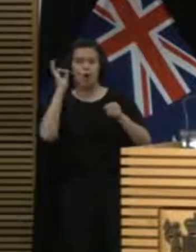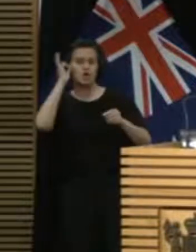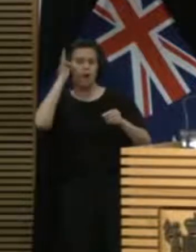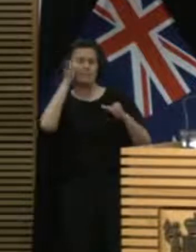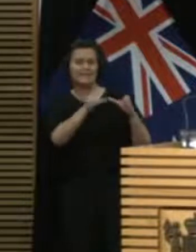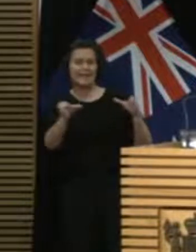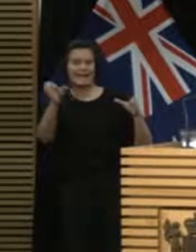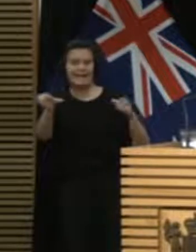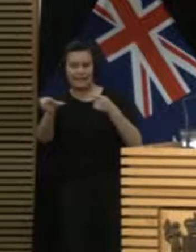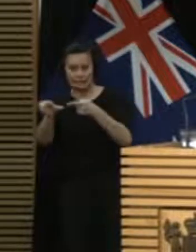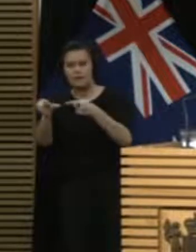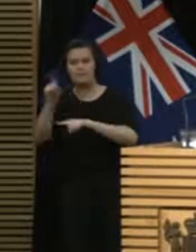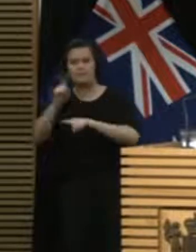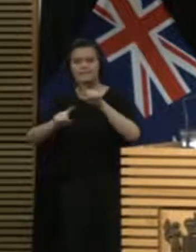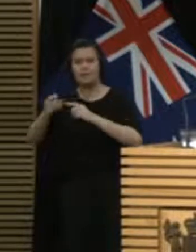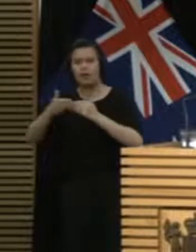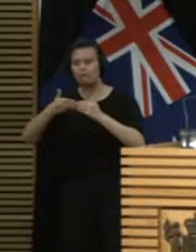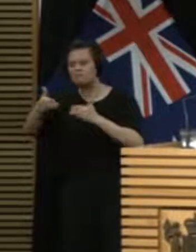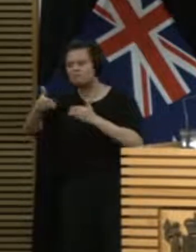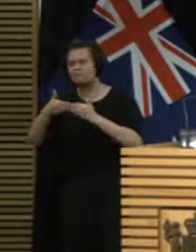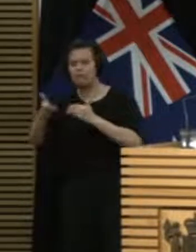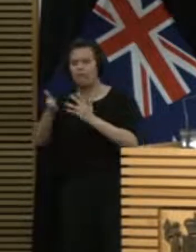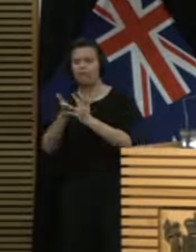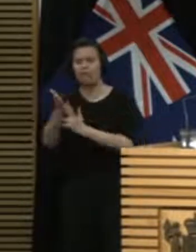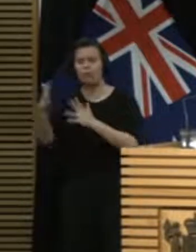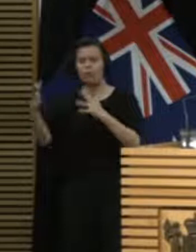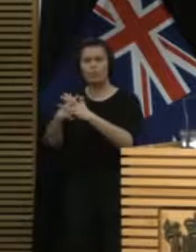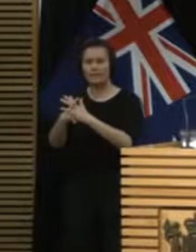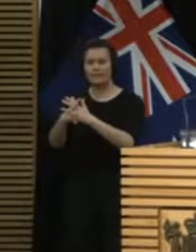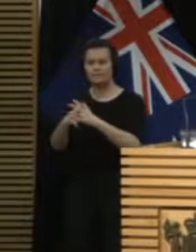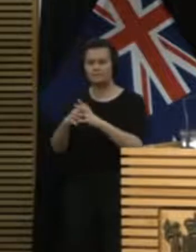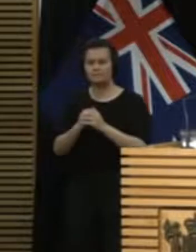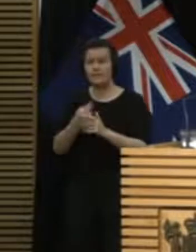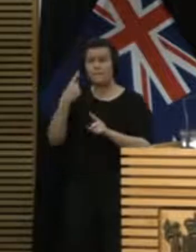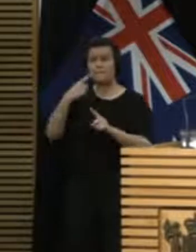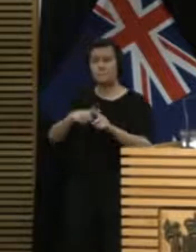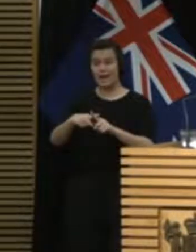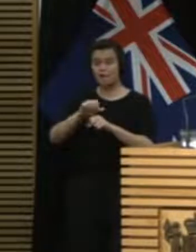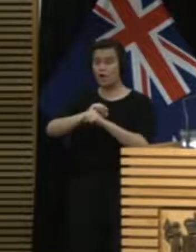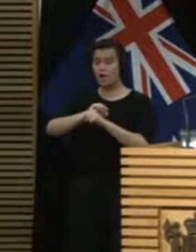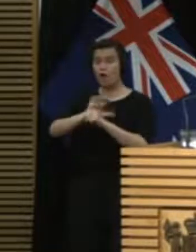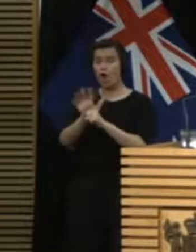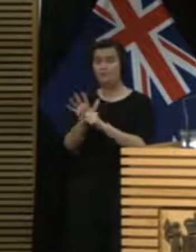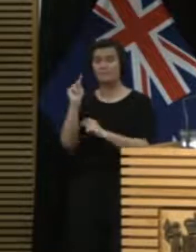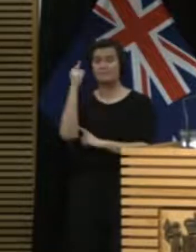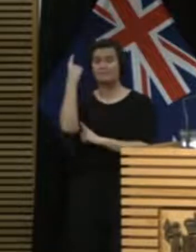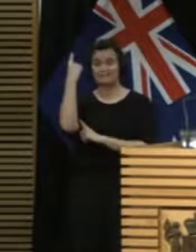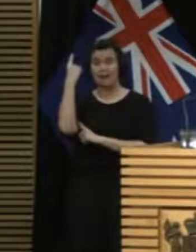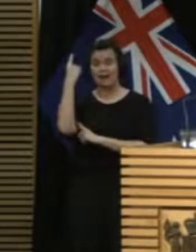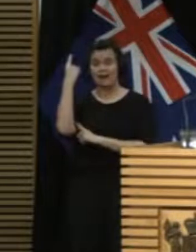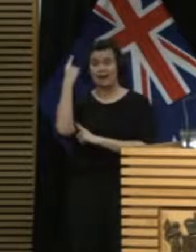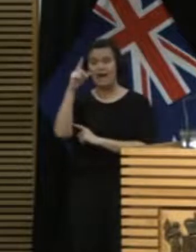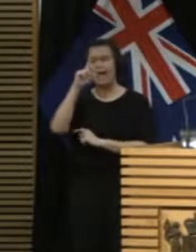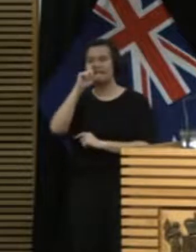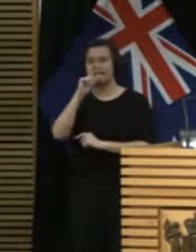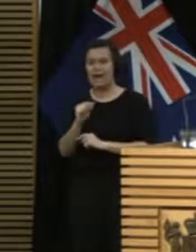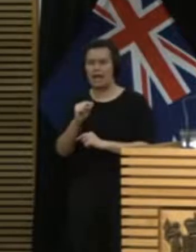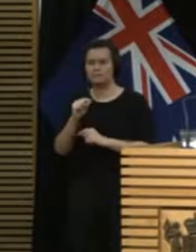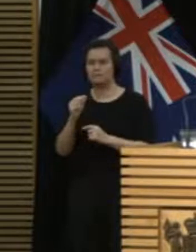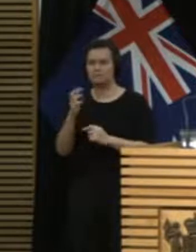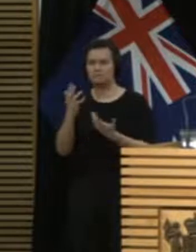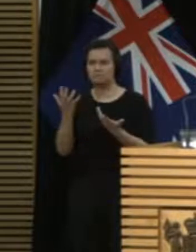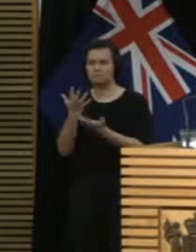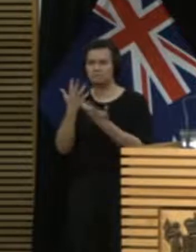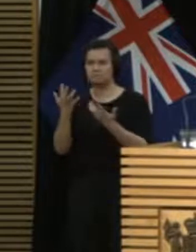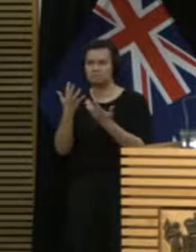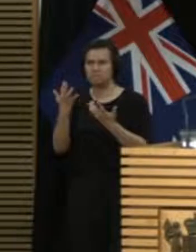and we, throughout the entirety of COVID-19, for over a year now, have had COVID ministers who can meet on an ad hoc basis to